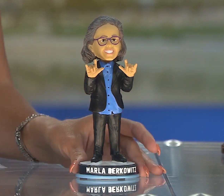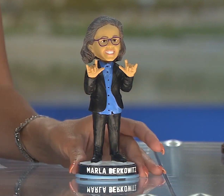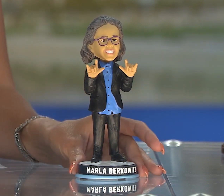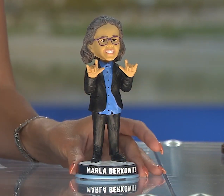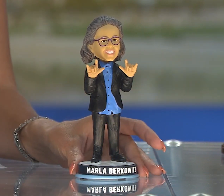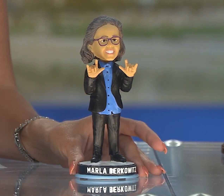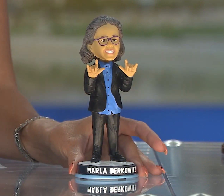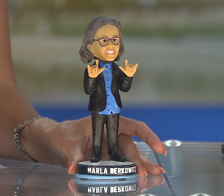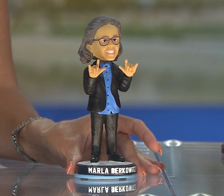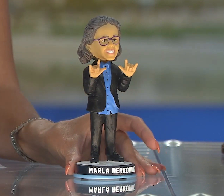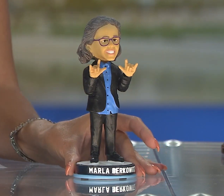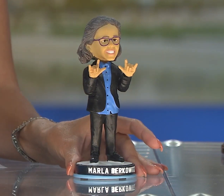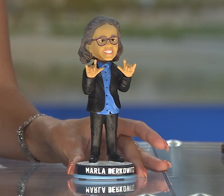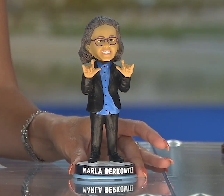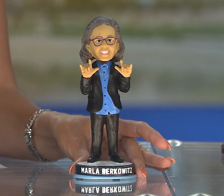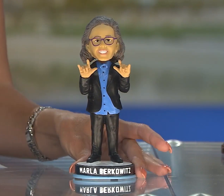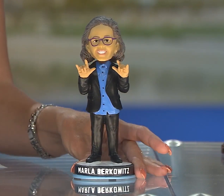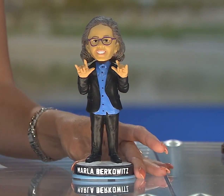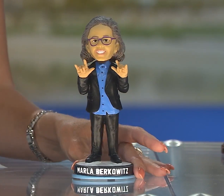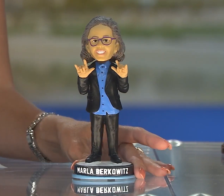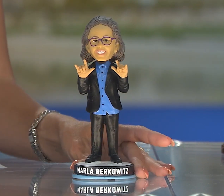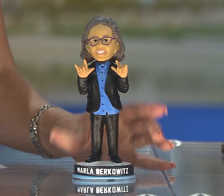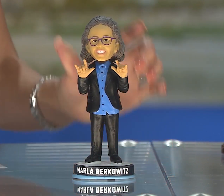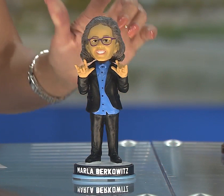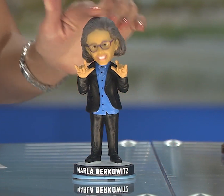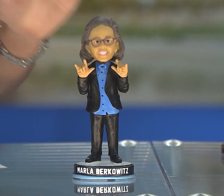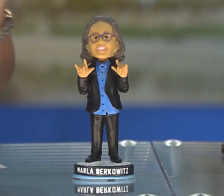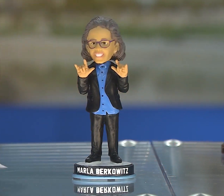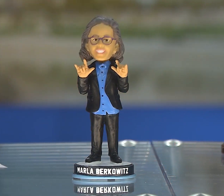know, Marshall, you have Marla's bobblehead as well. I have the